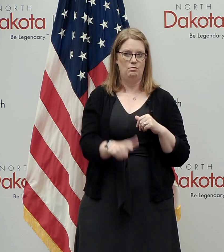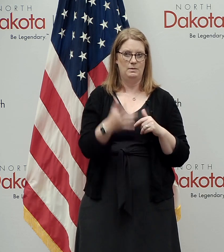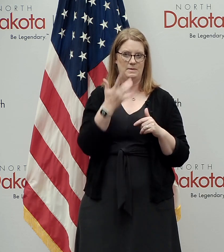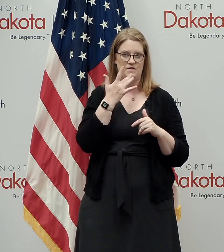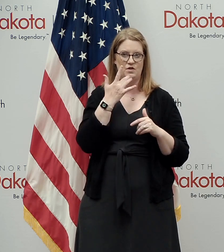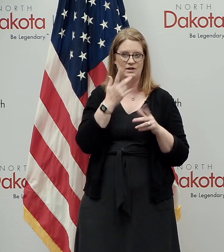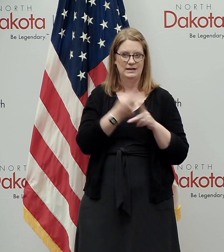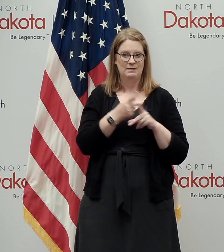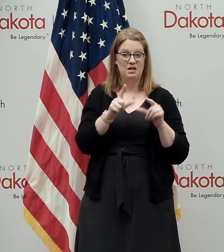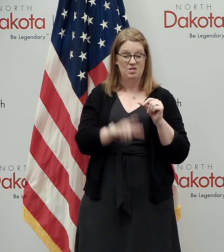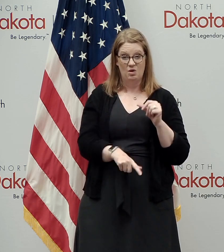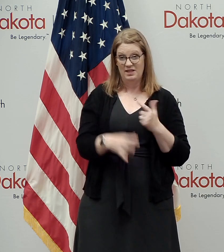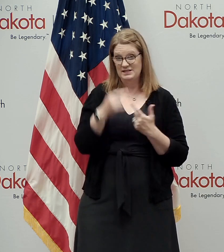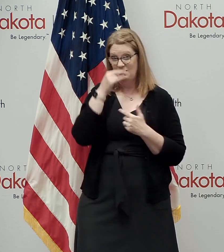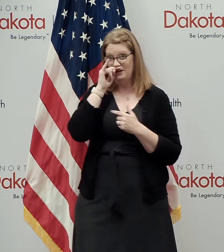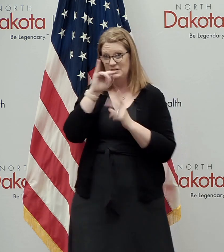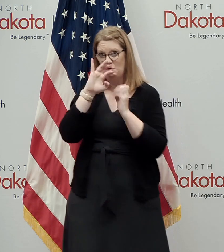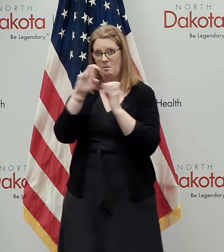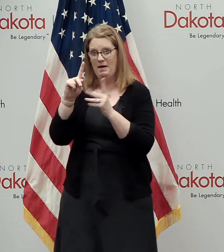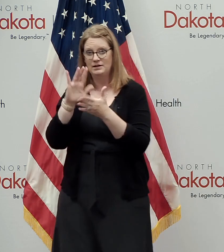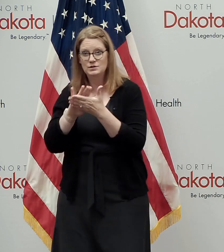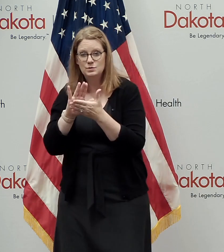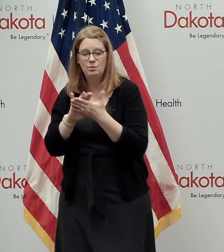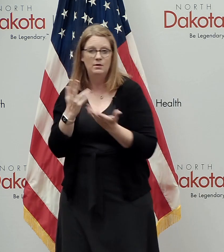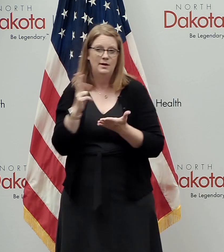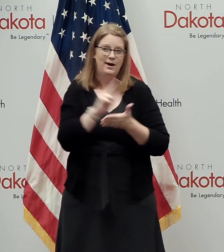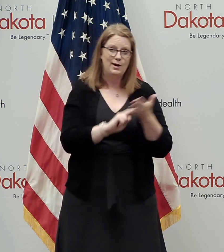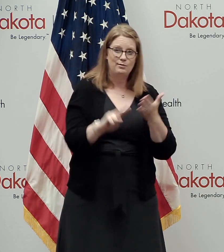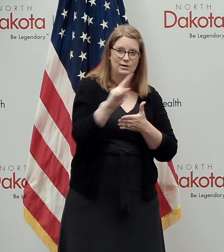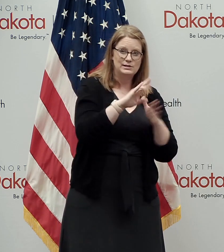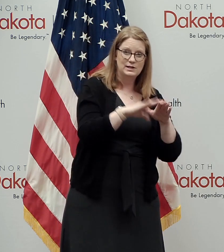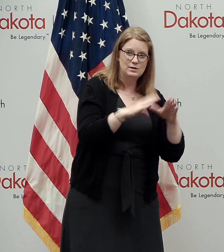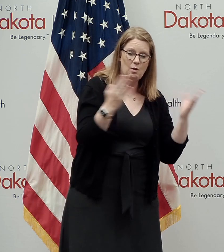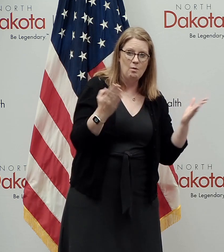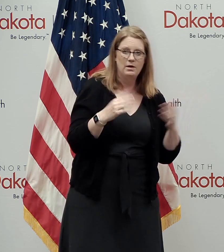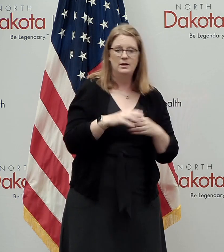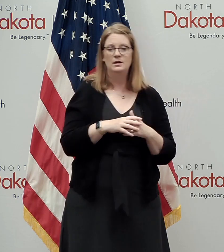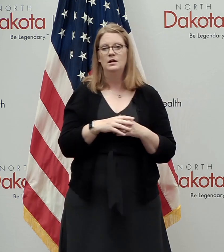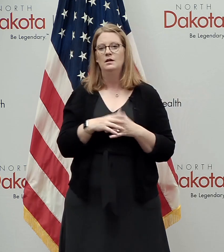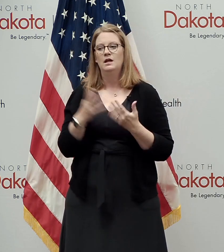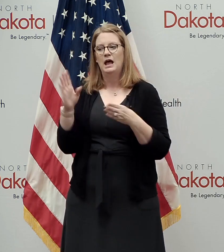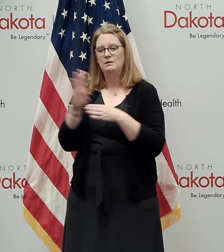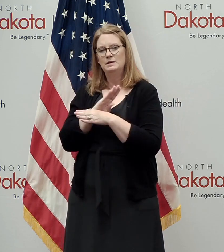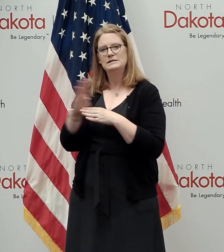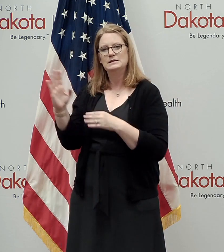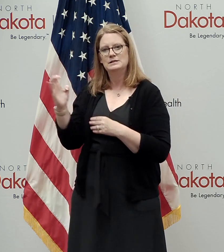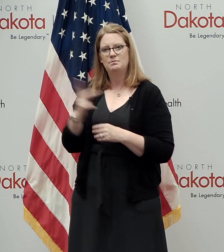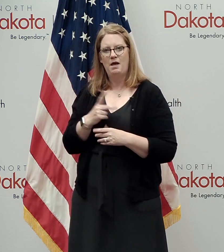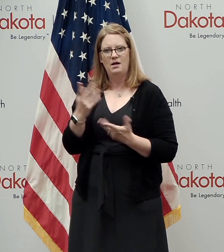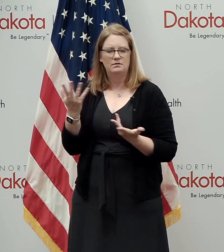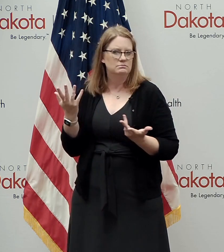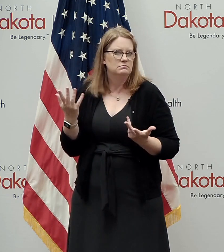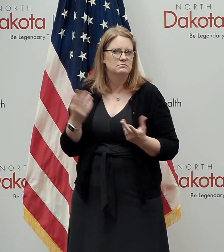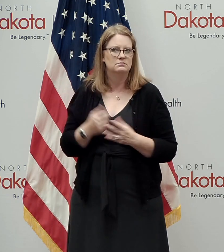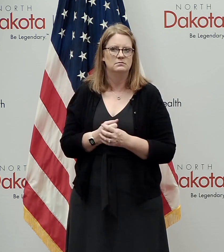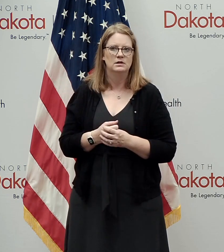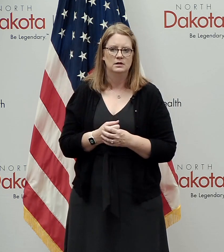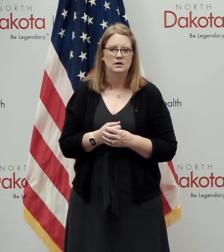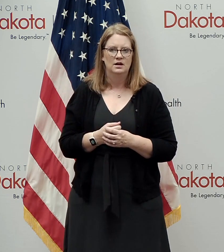get our kids back in school. That's the way we're going to get our universities open. That's the way we're going to get our businesses back thriving again, is